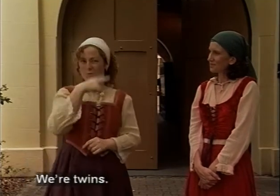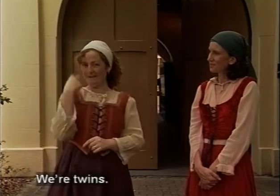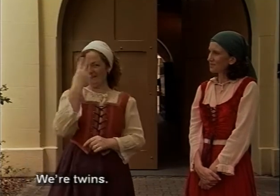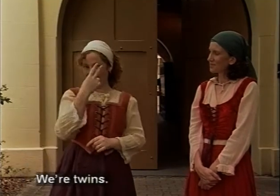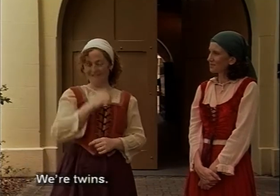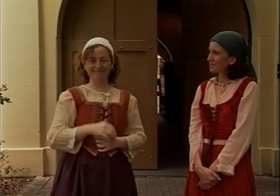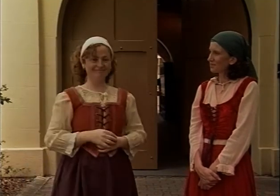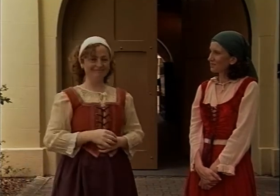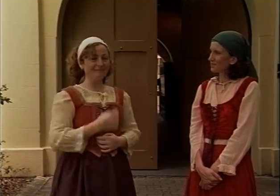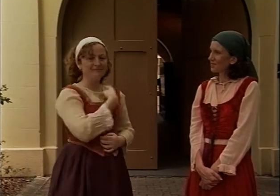twins.